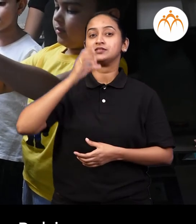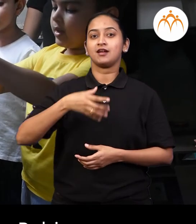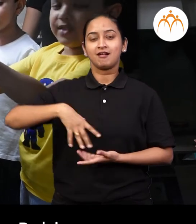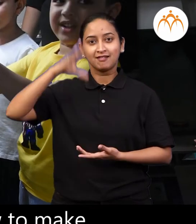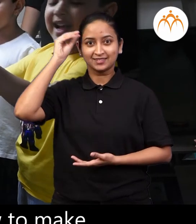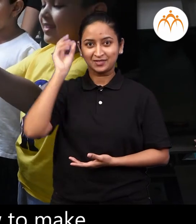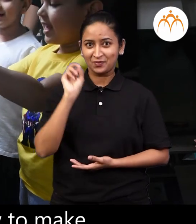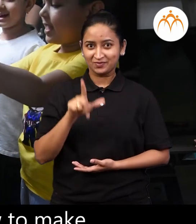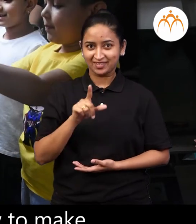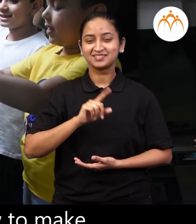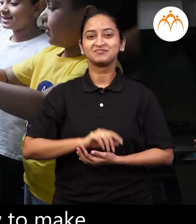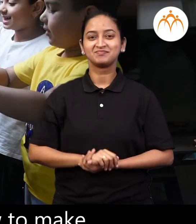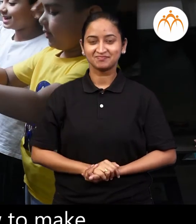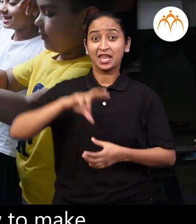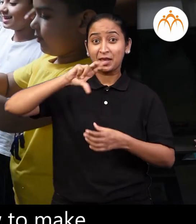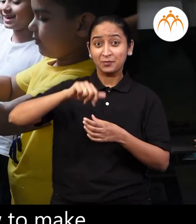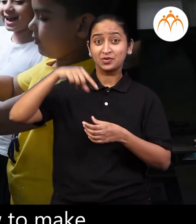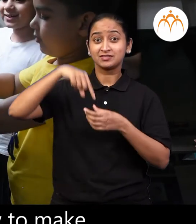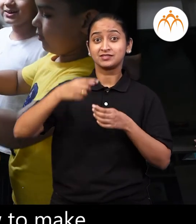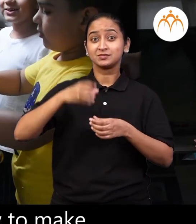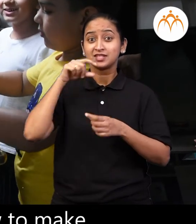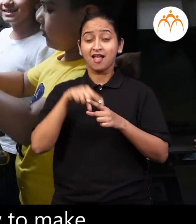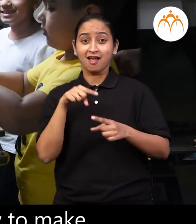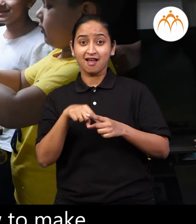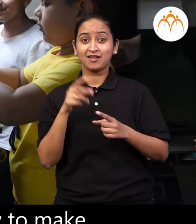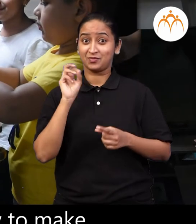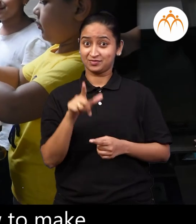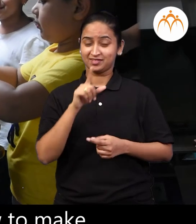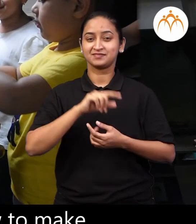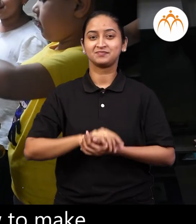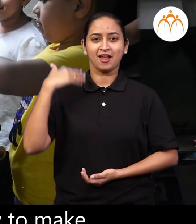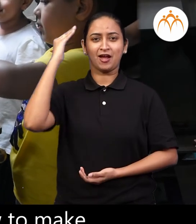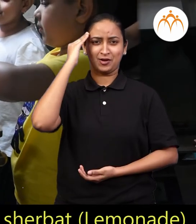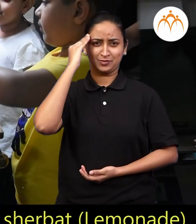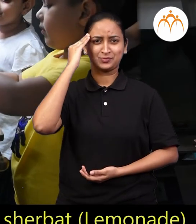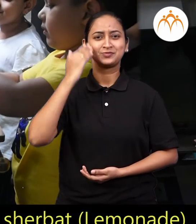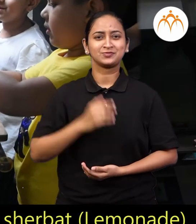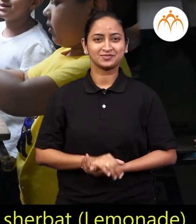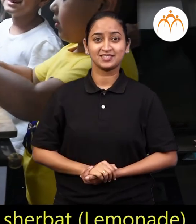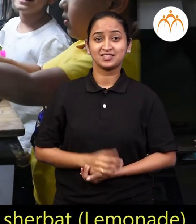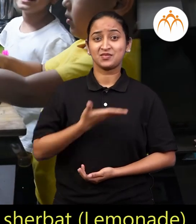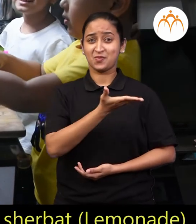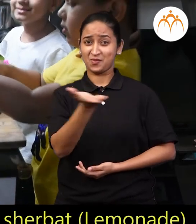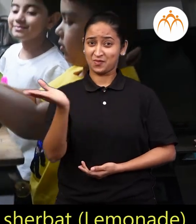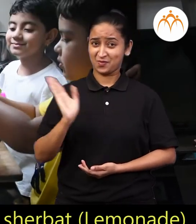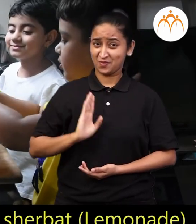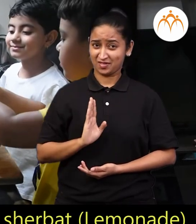Let's learn how to make lemon sherbet. I know all of you like